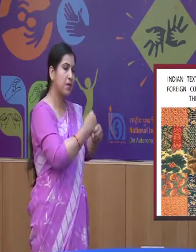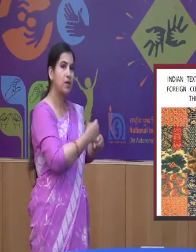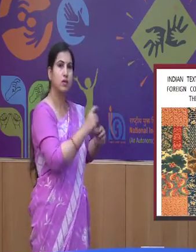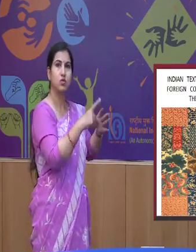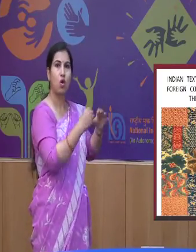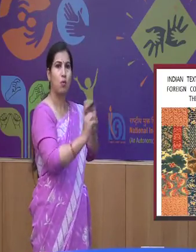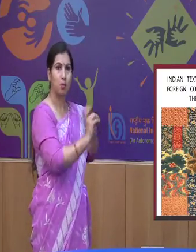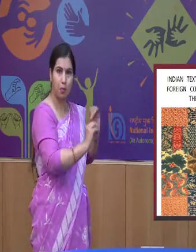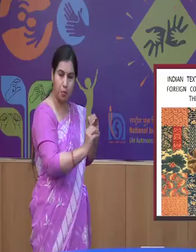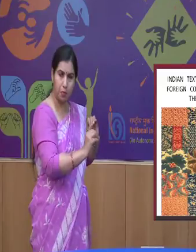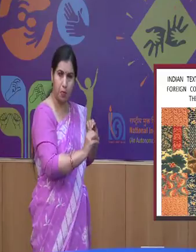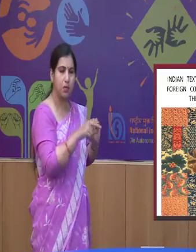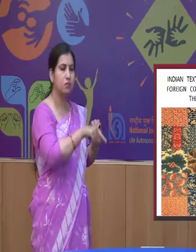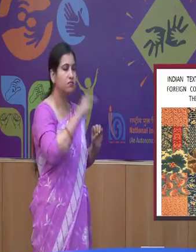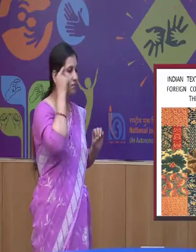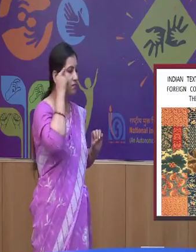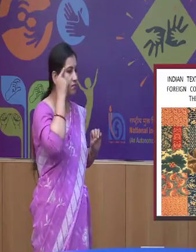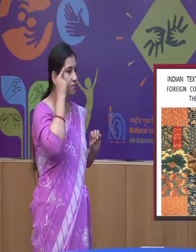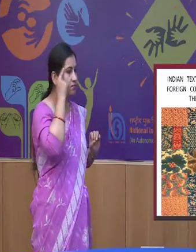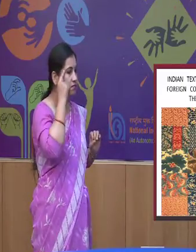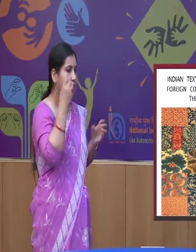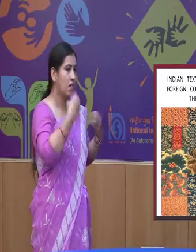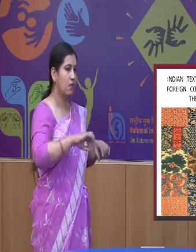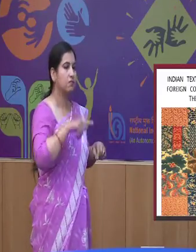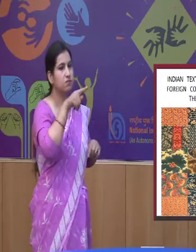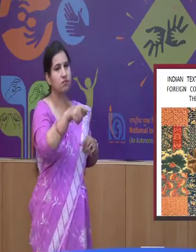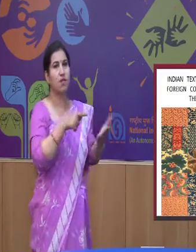as many of them went to villages to work as farmers.